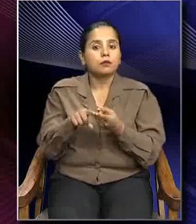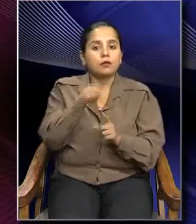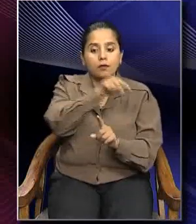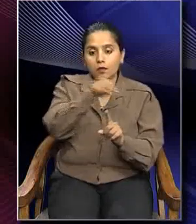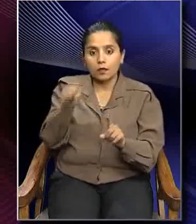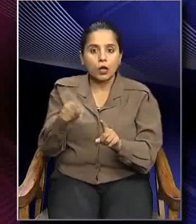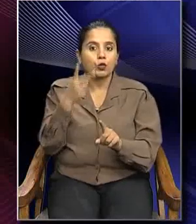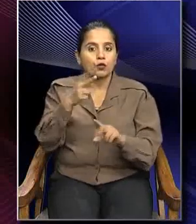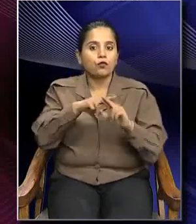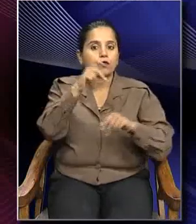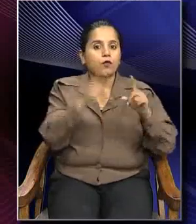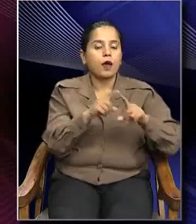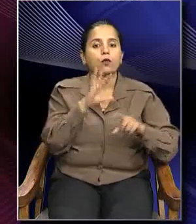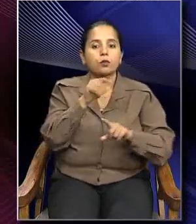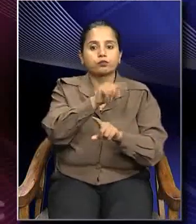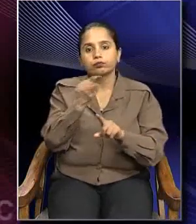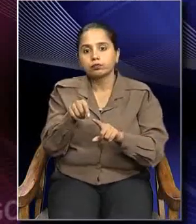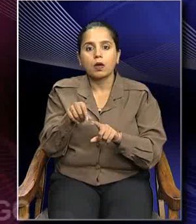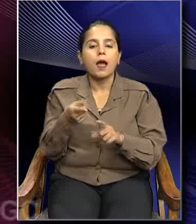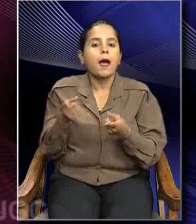two facts.